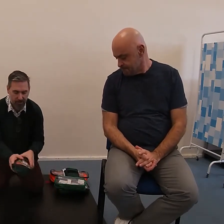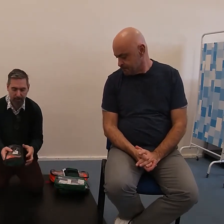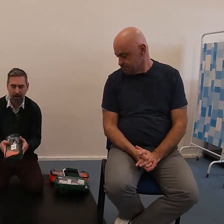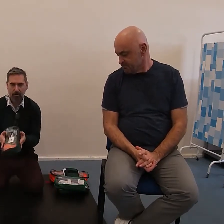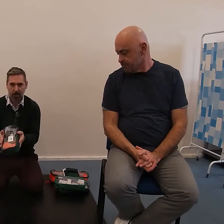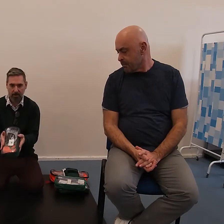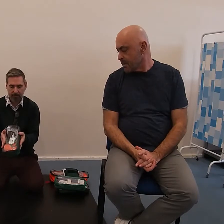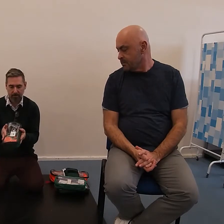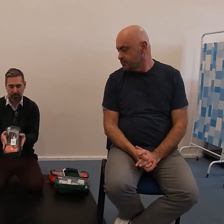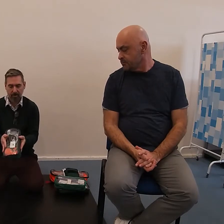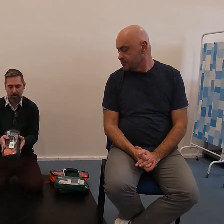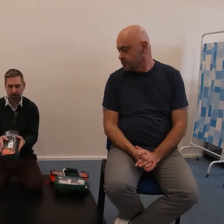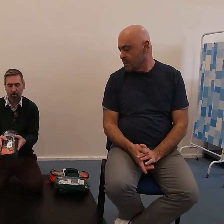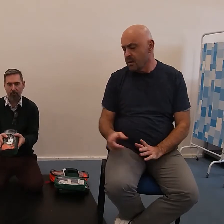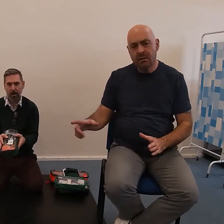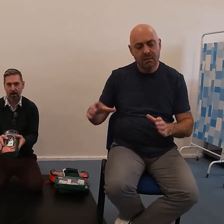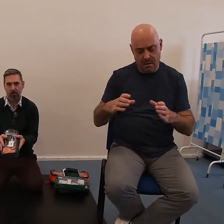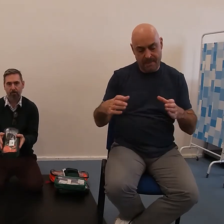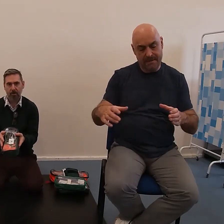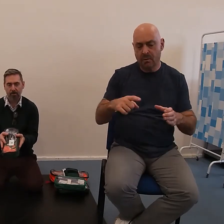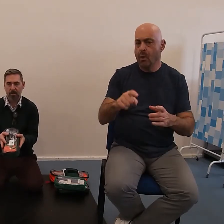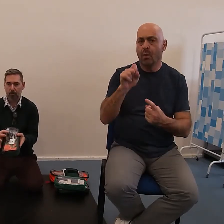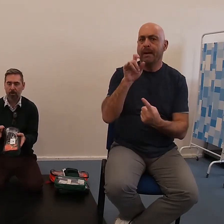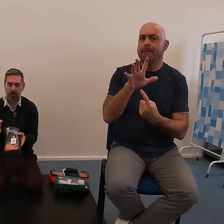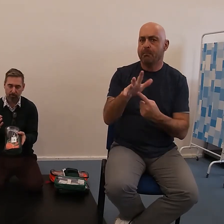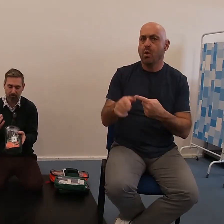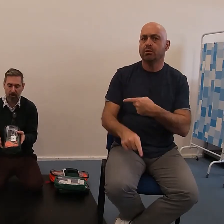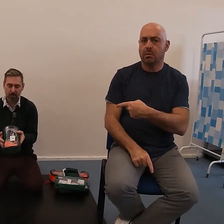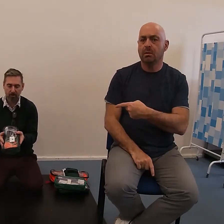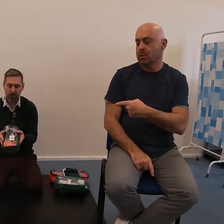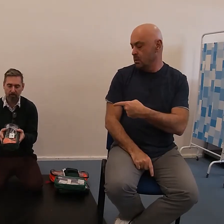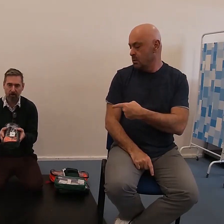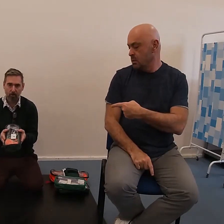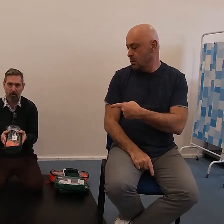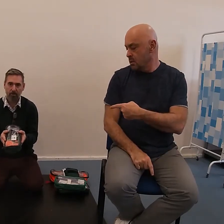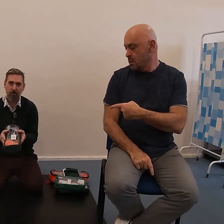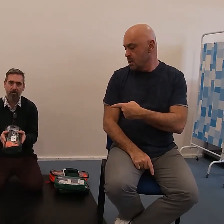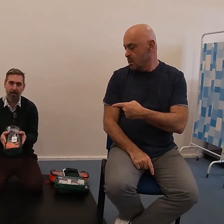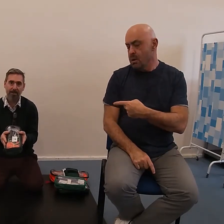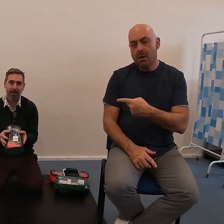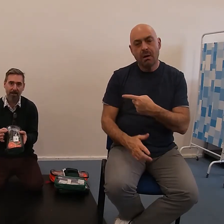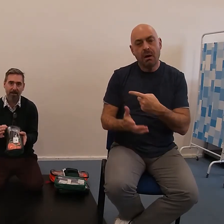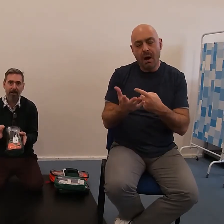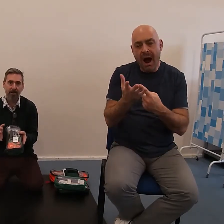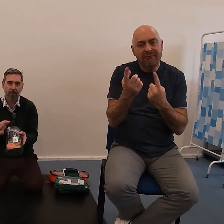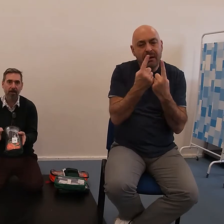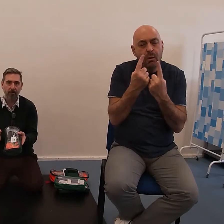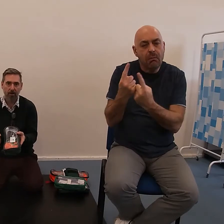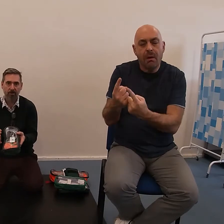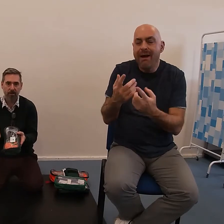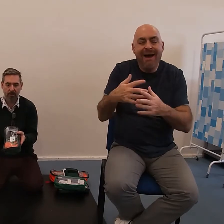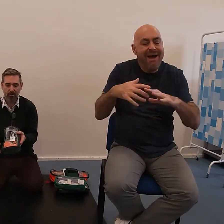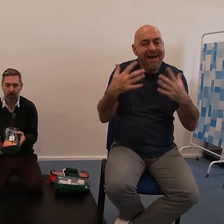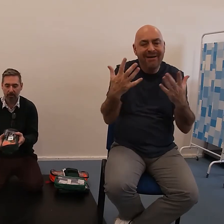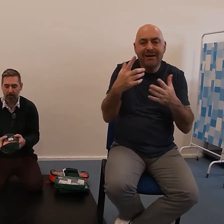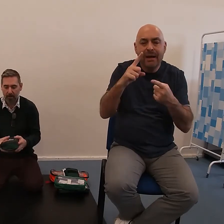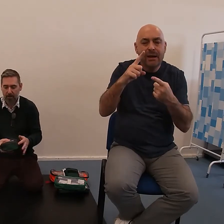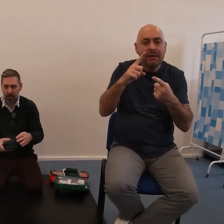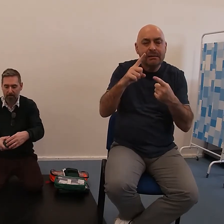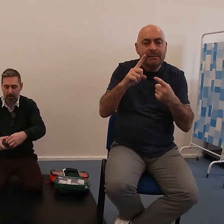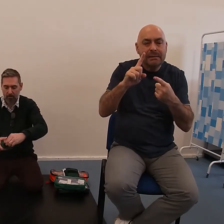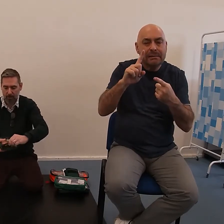Okay, this pouch here is a very important pouch because it will provide you with the equipment that you need in any medical emergency